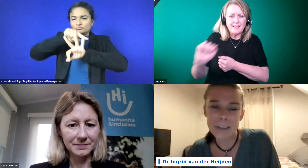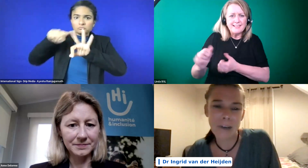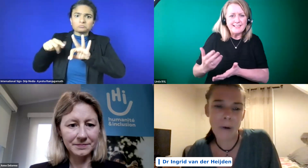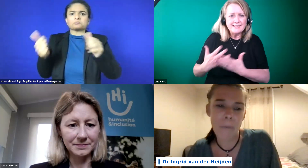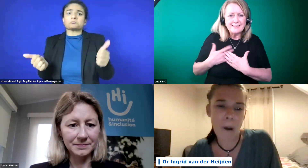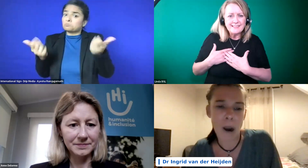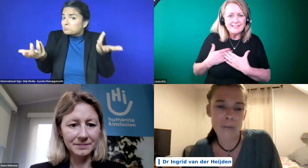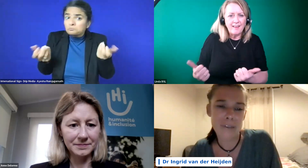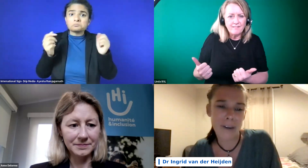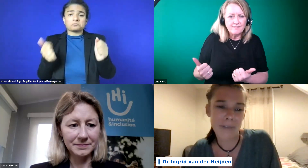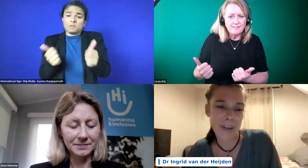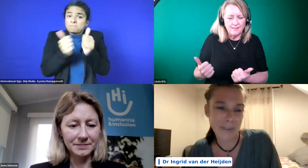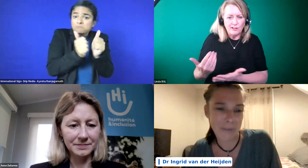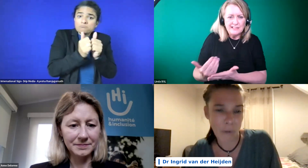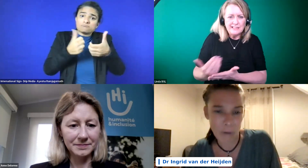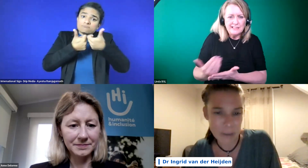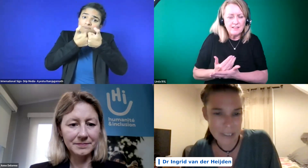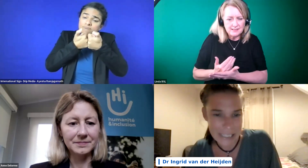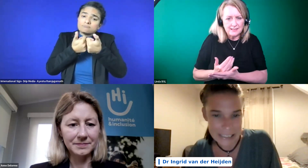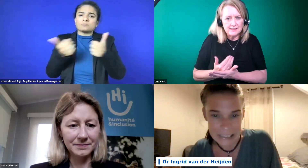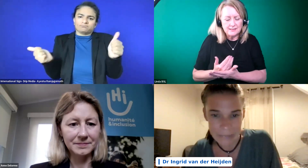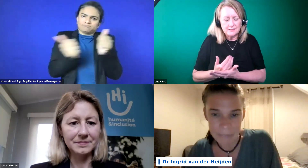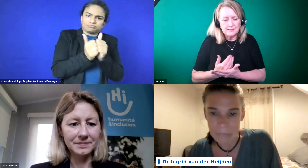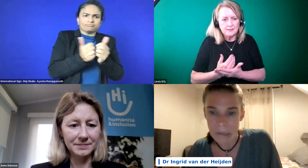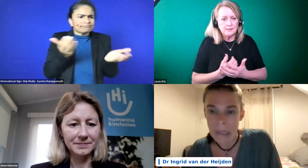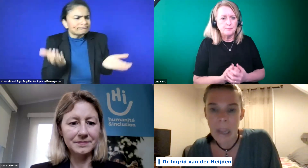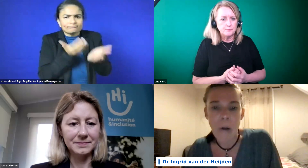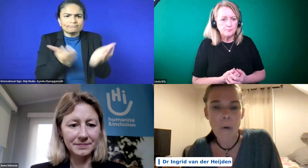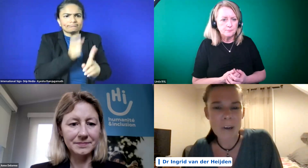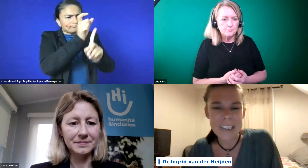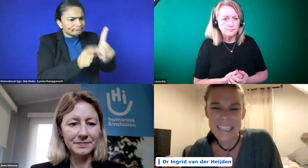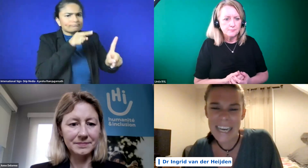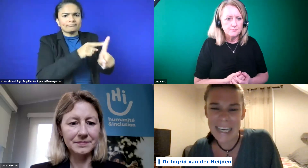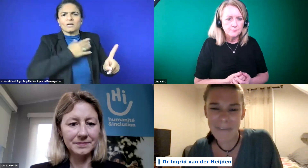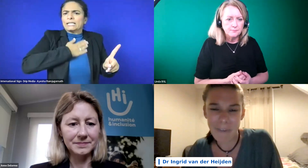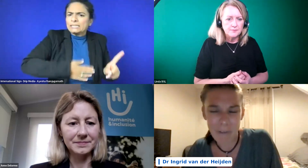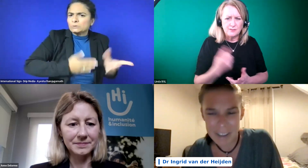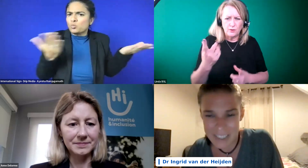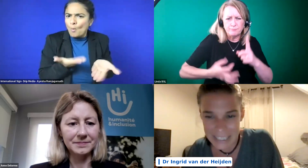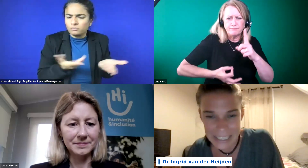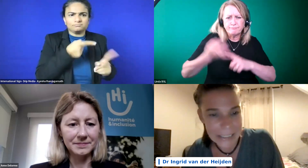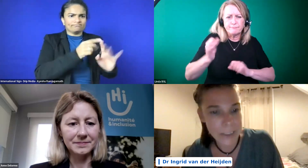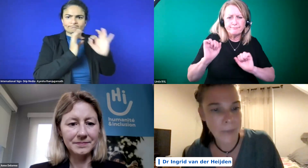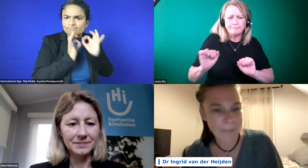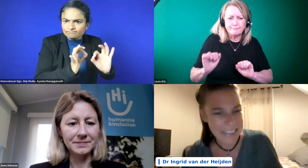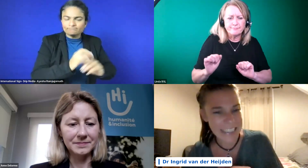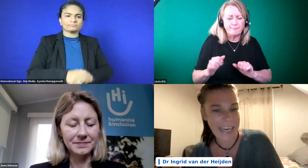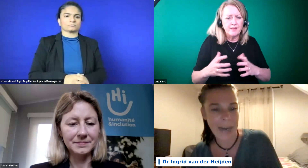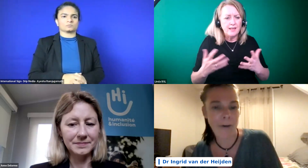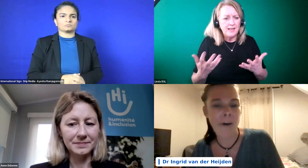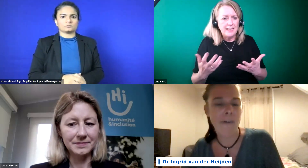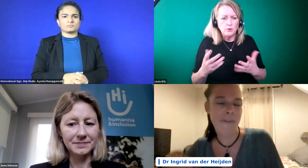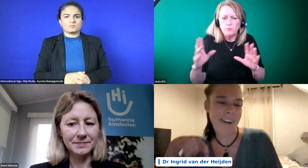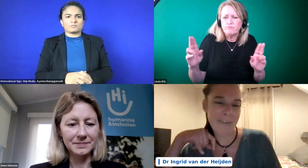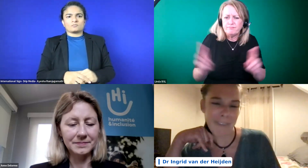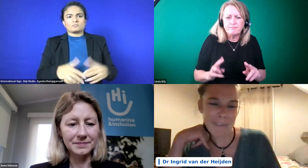an integral part of informed consent. Quality and informed consent leads to better